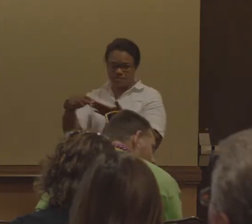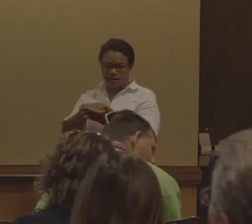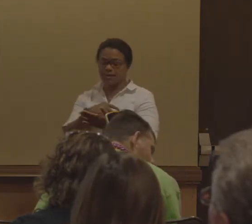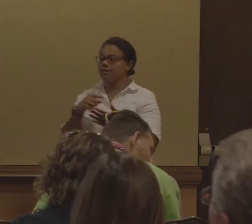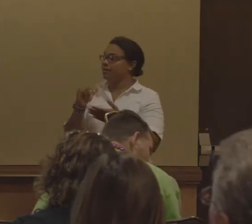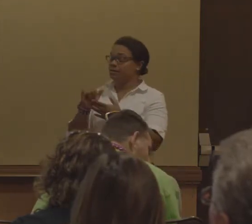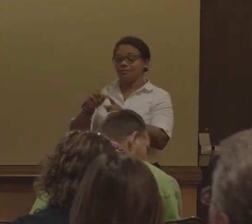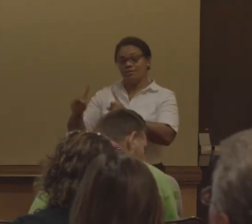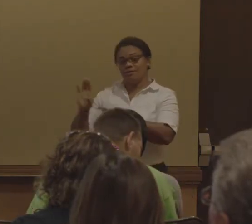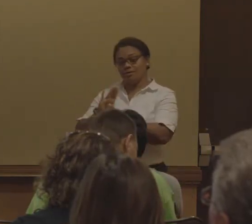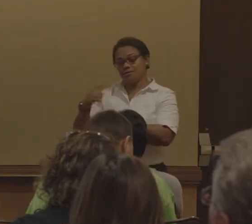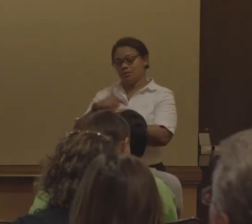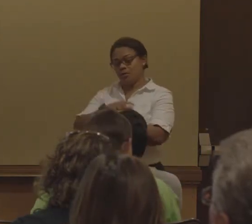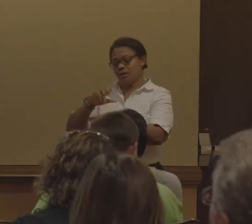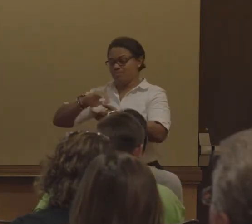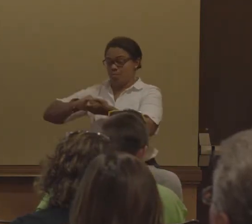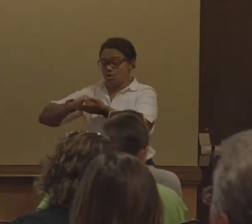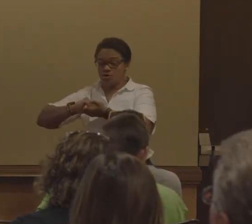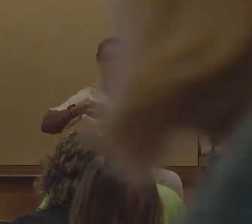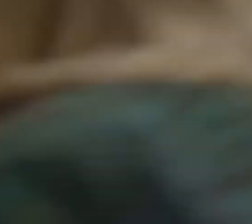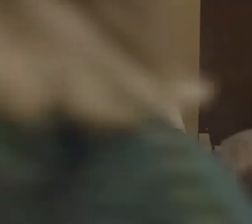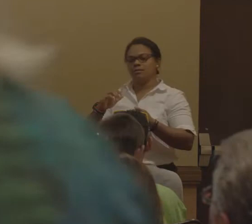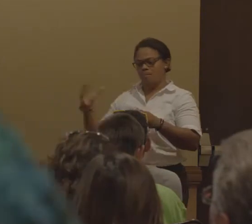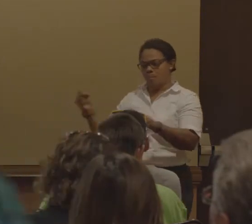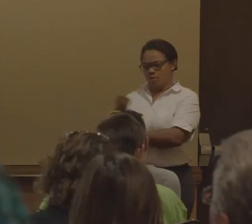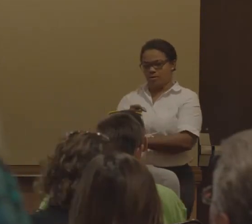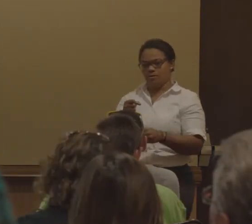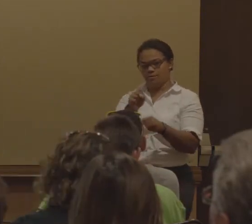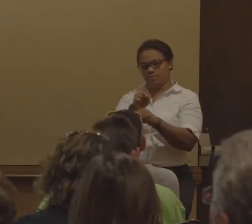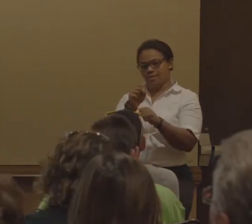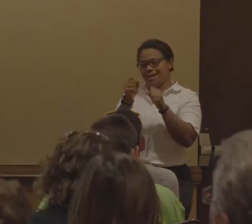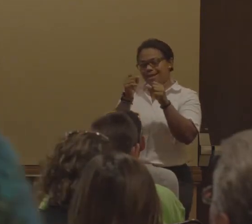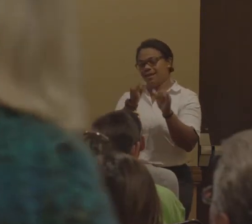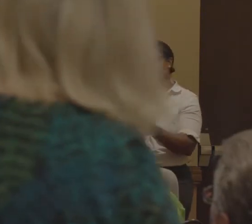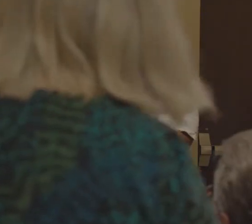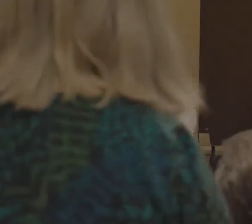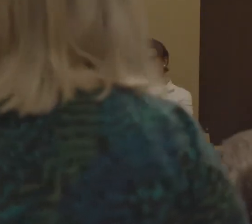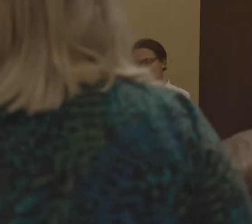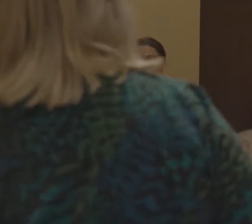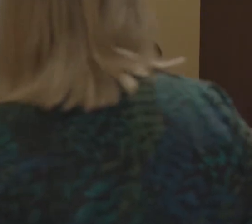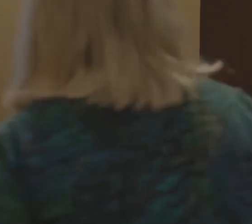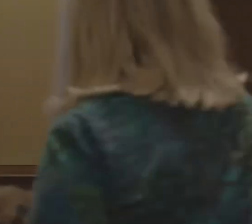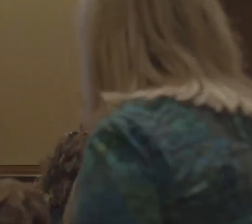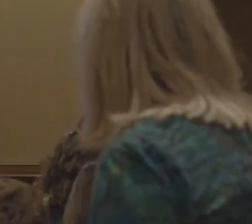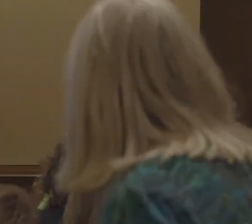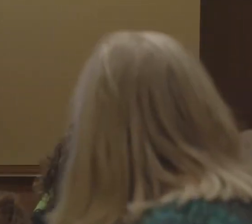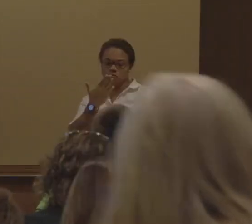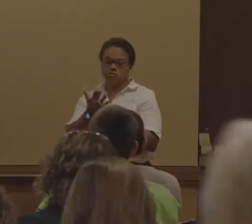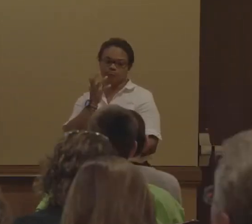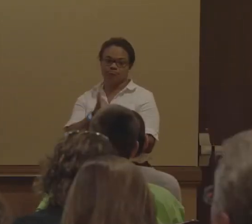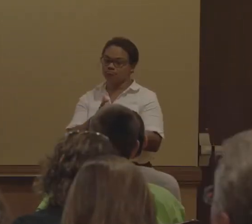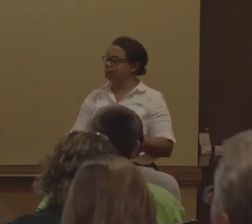we're working with are placing these individuals to learn the job and figure out if this is something they want to